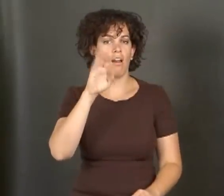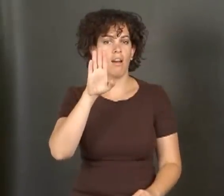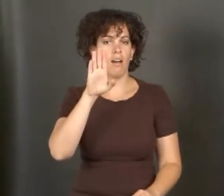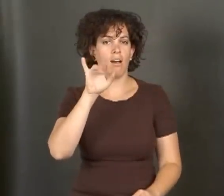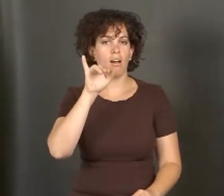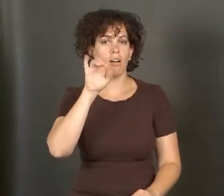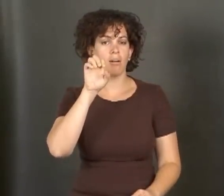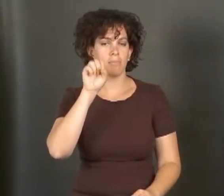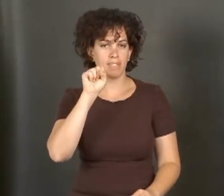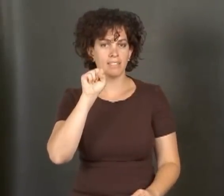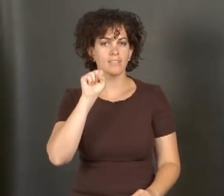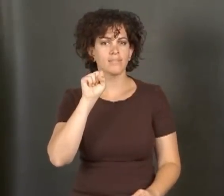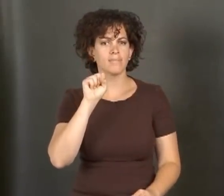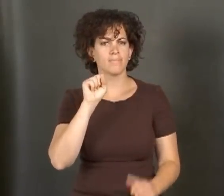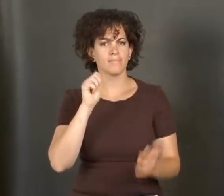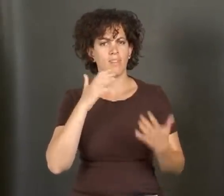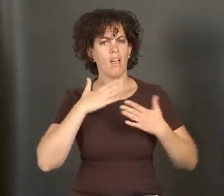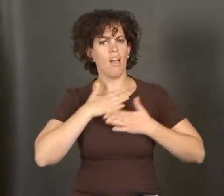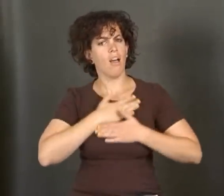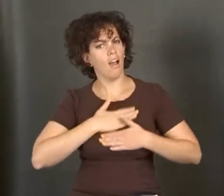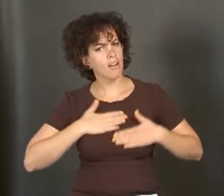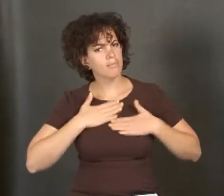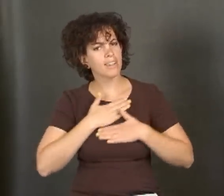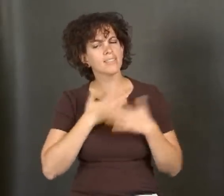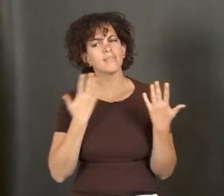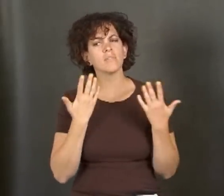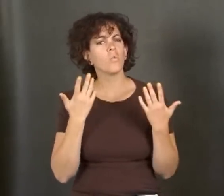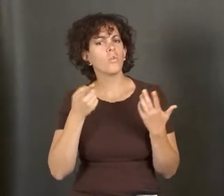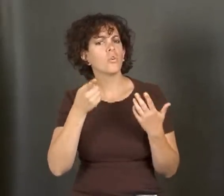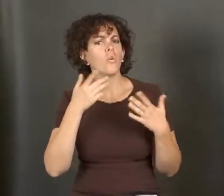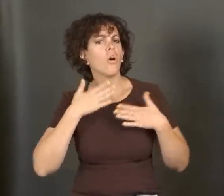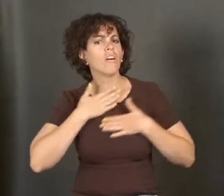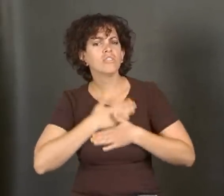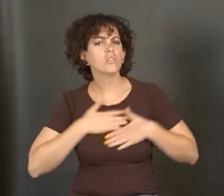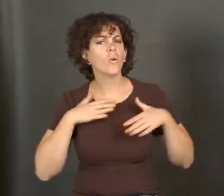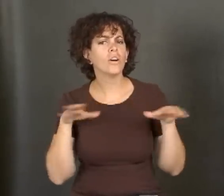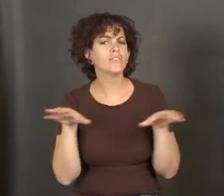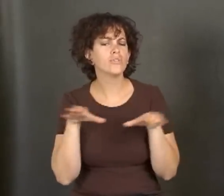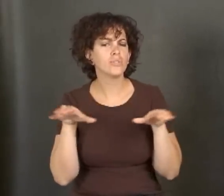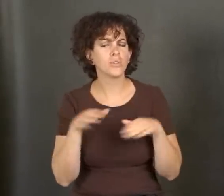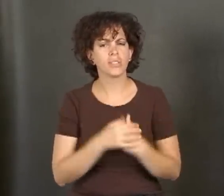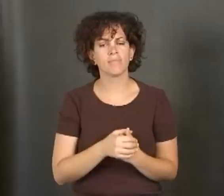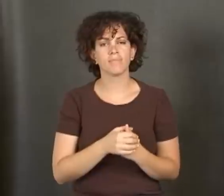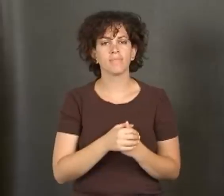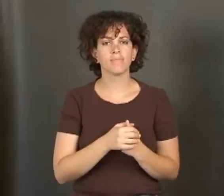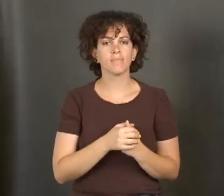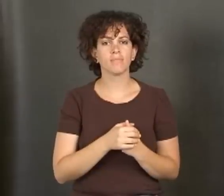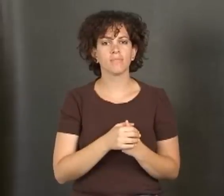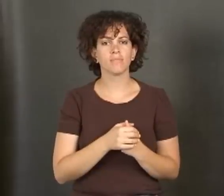Now I'll teach you some signs for hobbies. Things that you enjoy. Your hobbies.